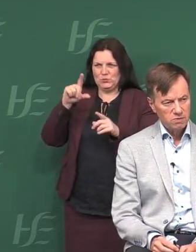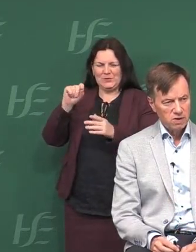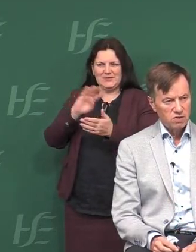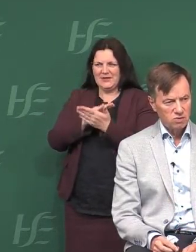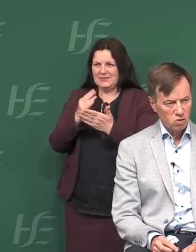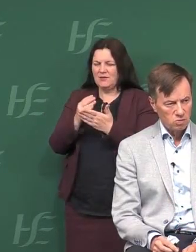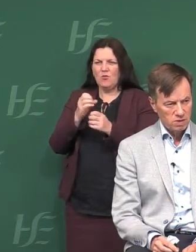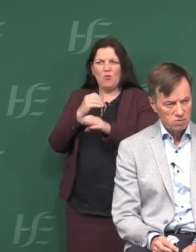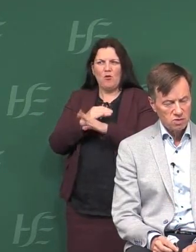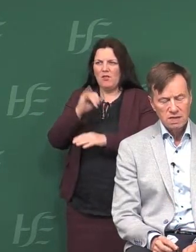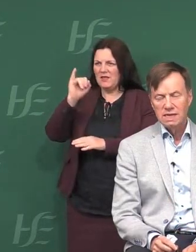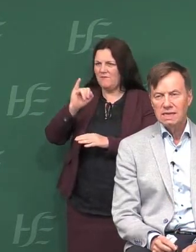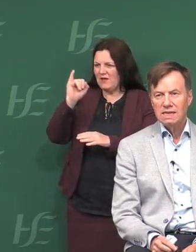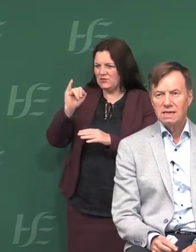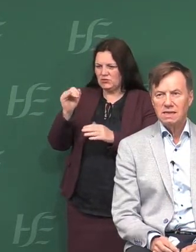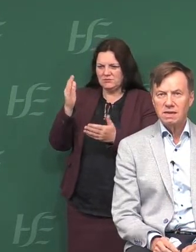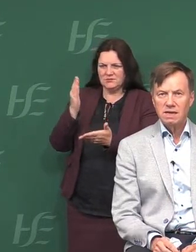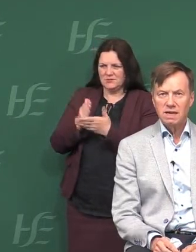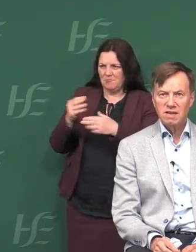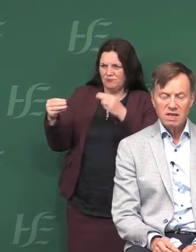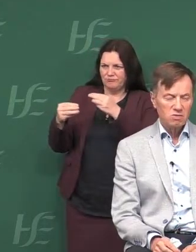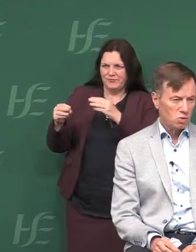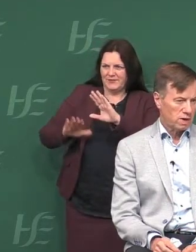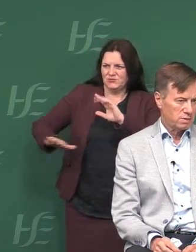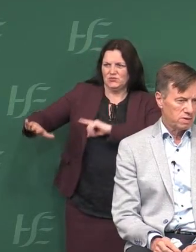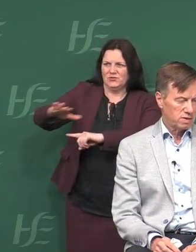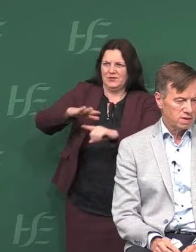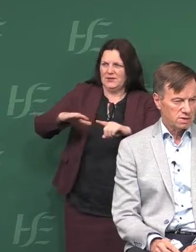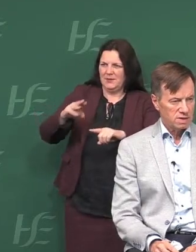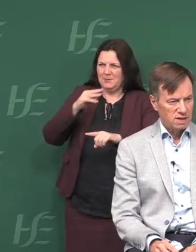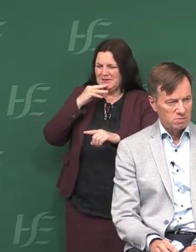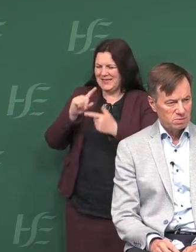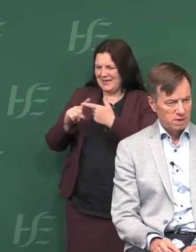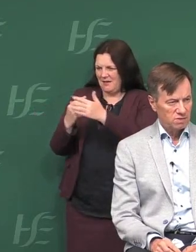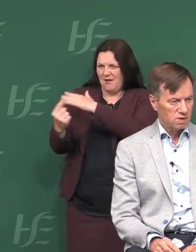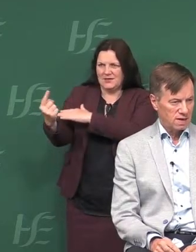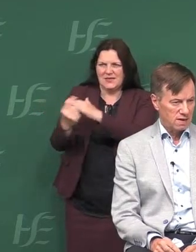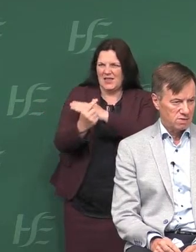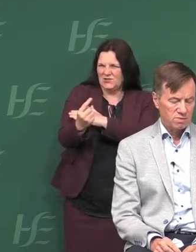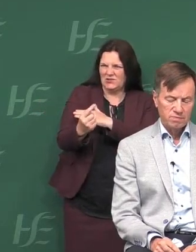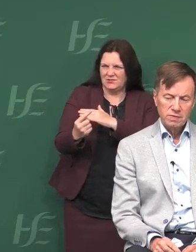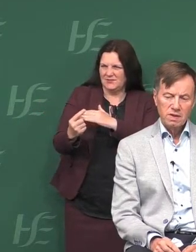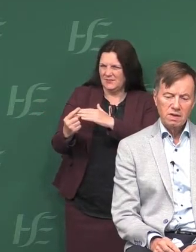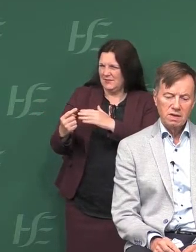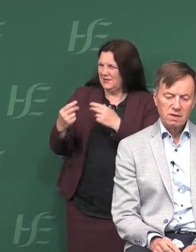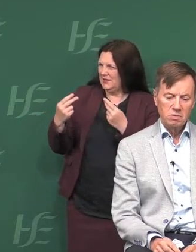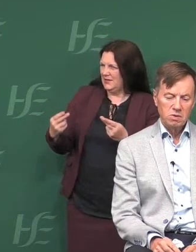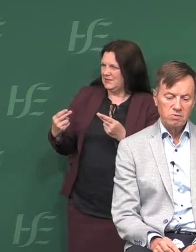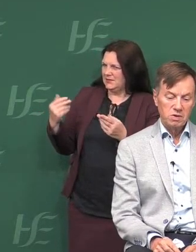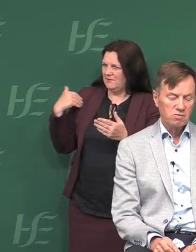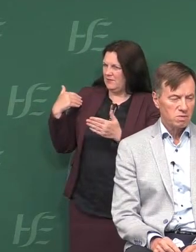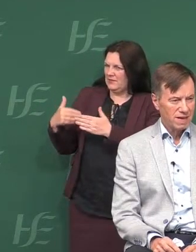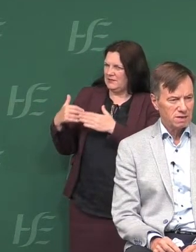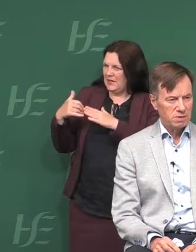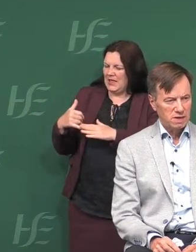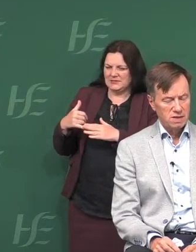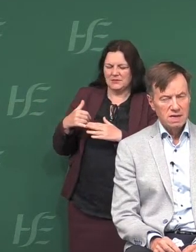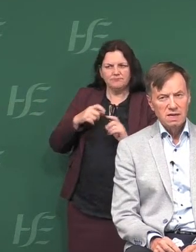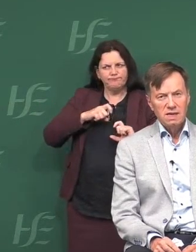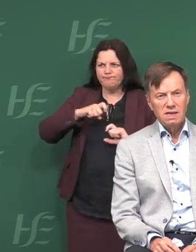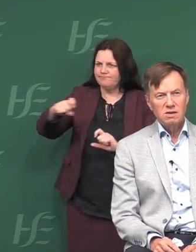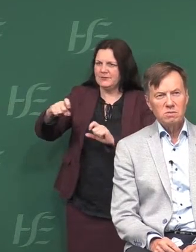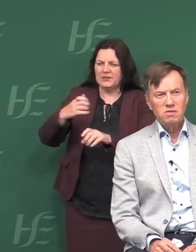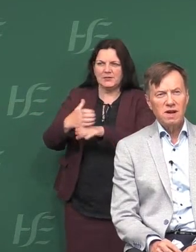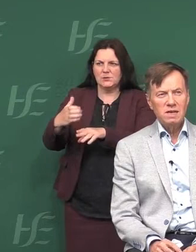infection prevention and control measures and isolation requirements that have been in place for the last number of months remain in